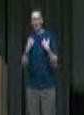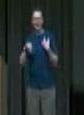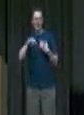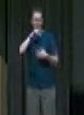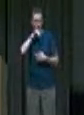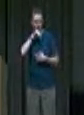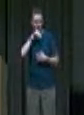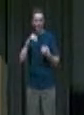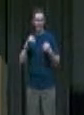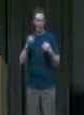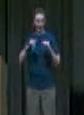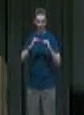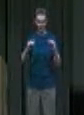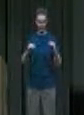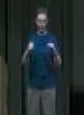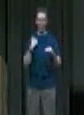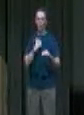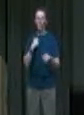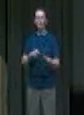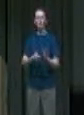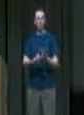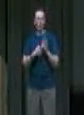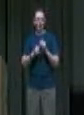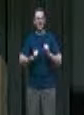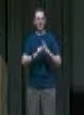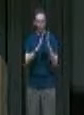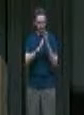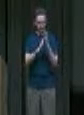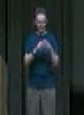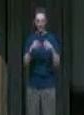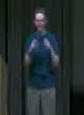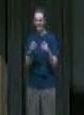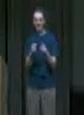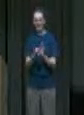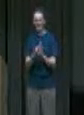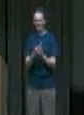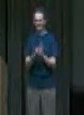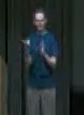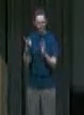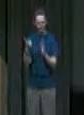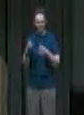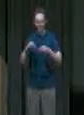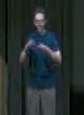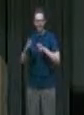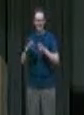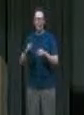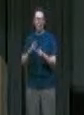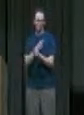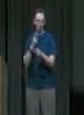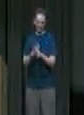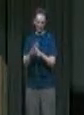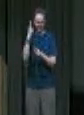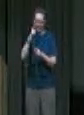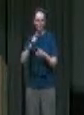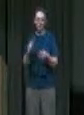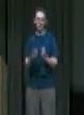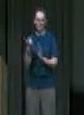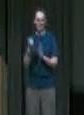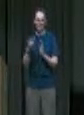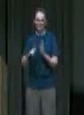contaminants are at a level at which we need to address them and dispose of them and handle them appropriately to remove